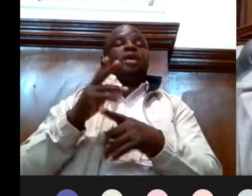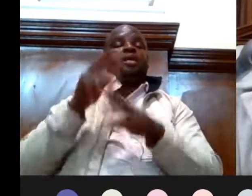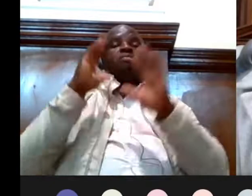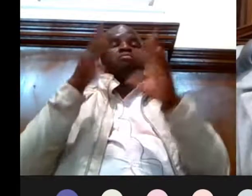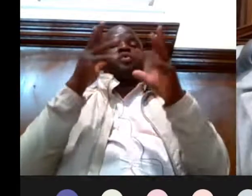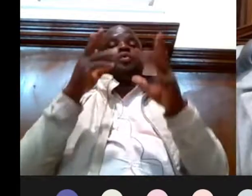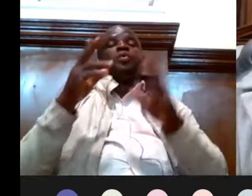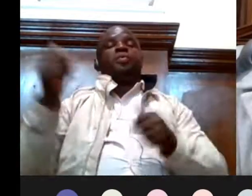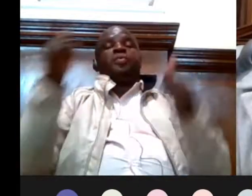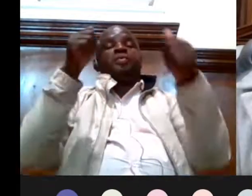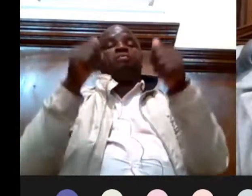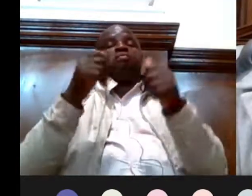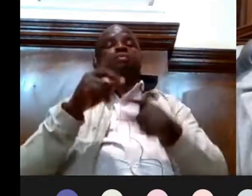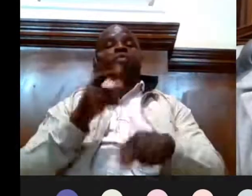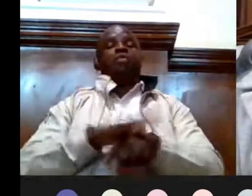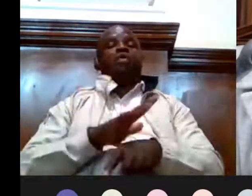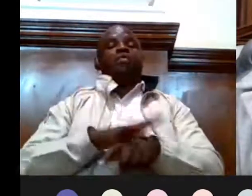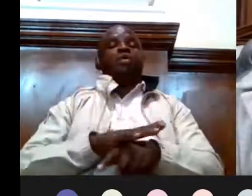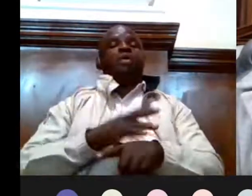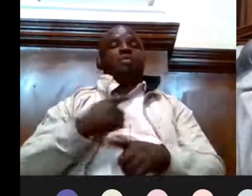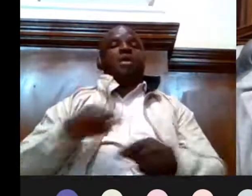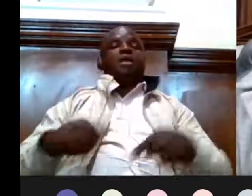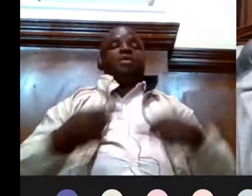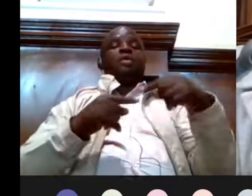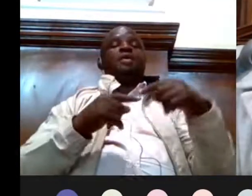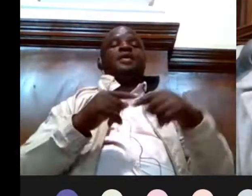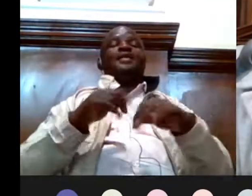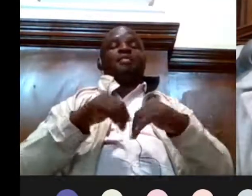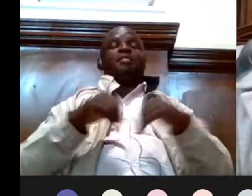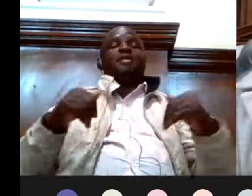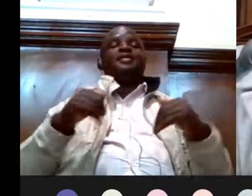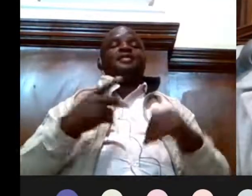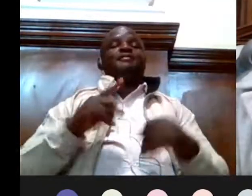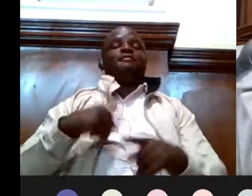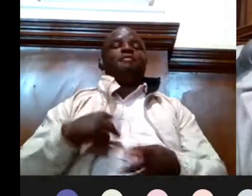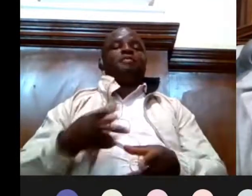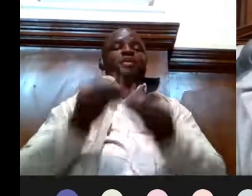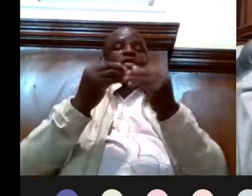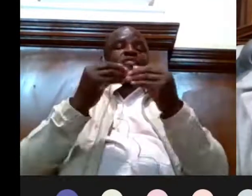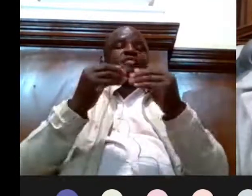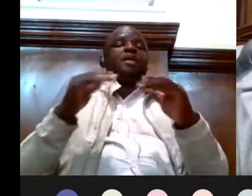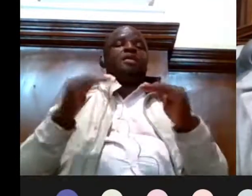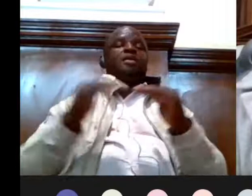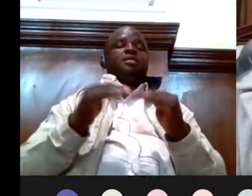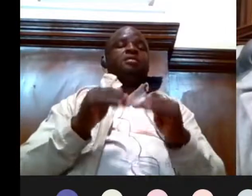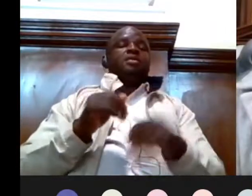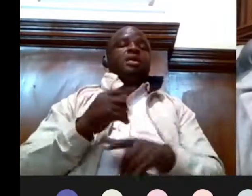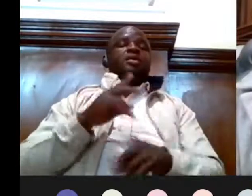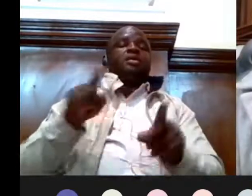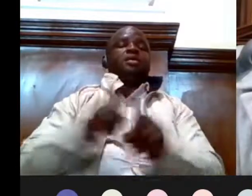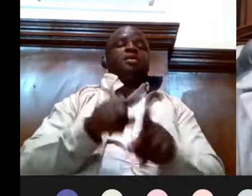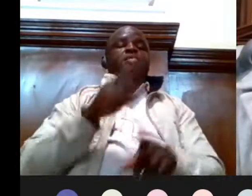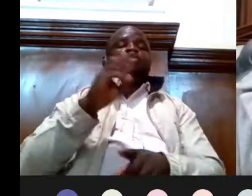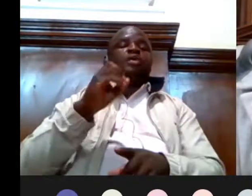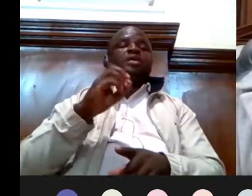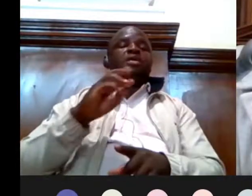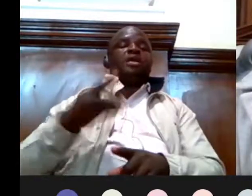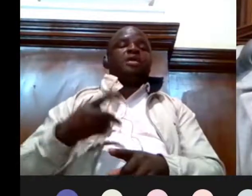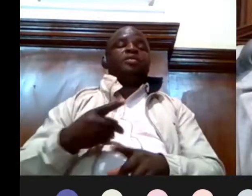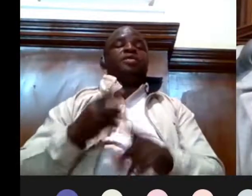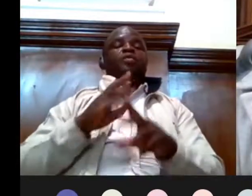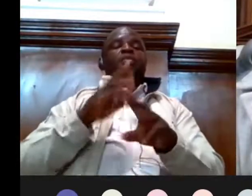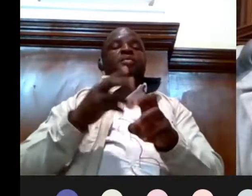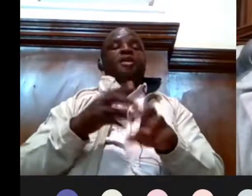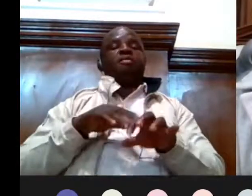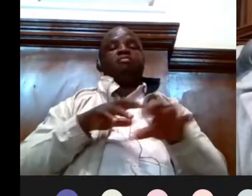leaders, mainly those who fought against apartheid and fought for democracy, like the 20,000 women who marched to the